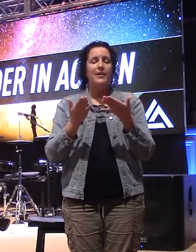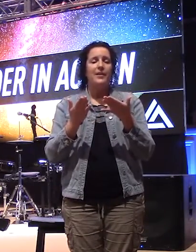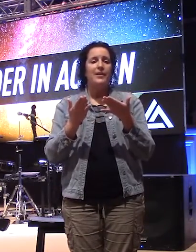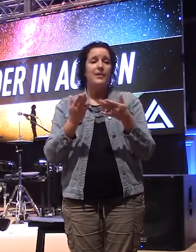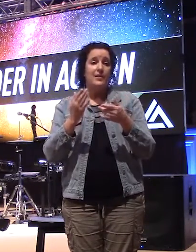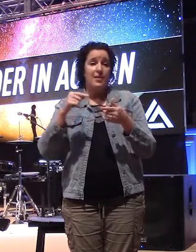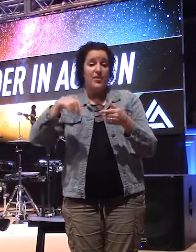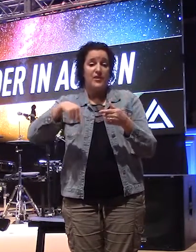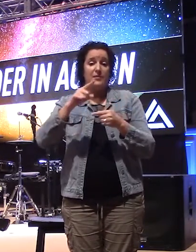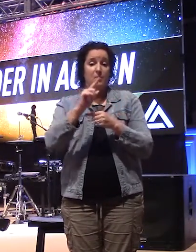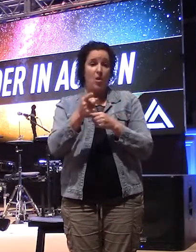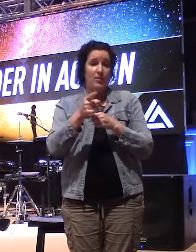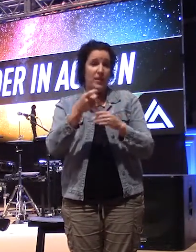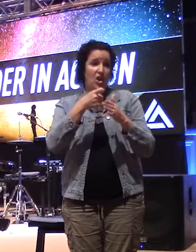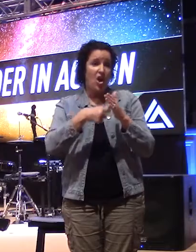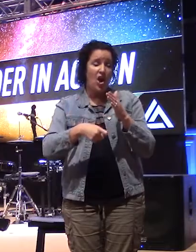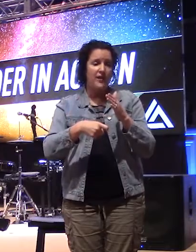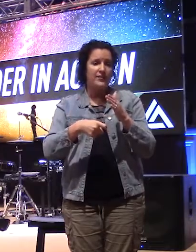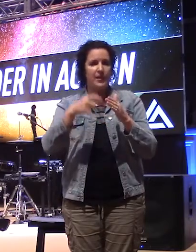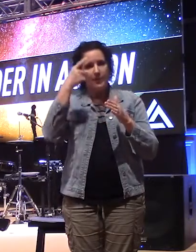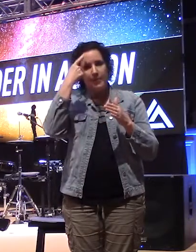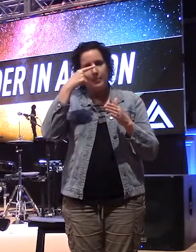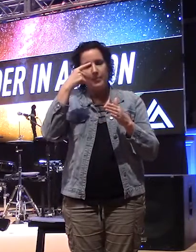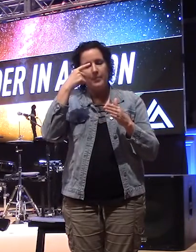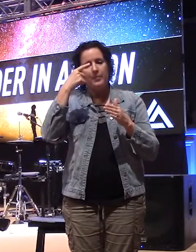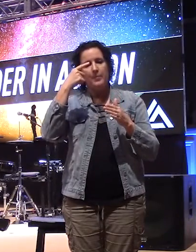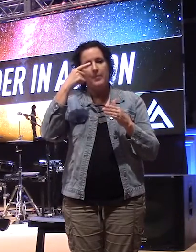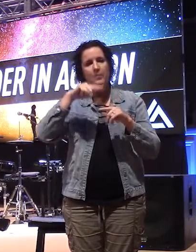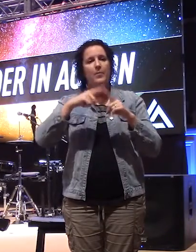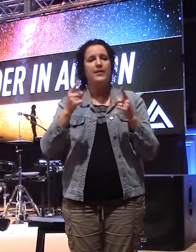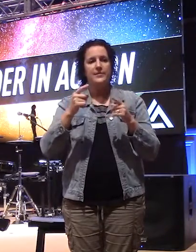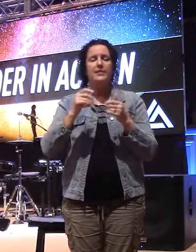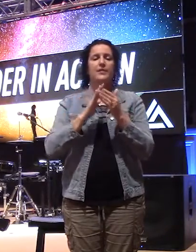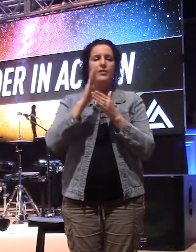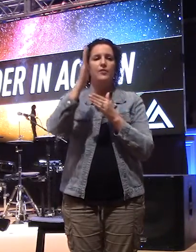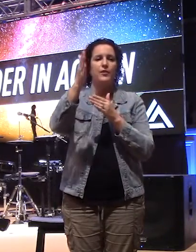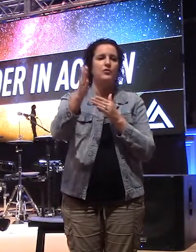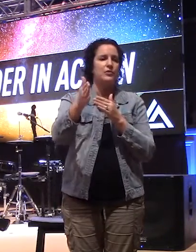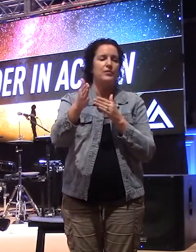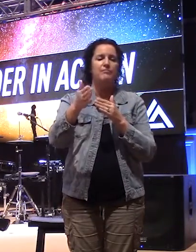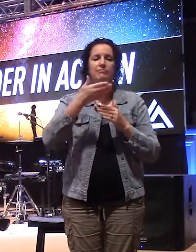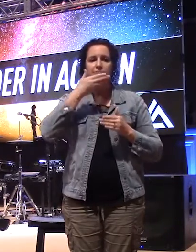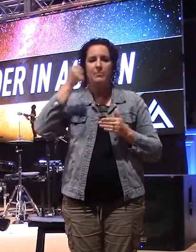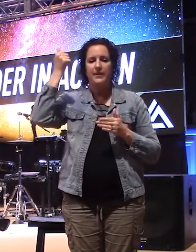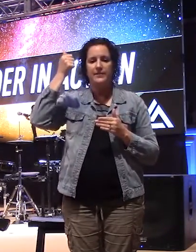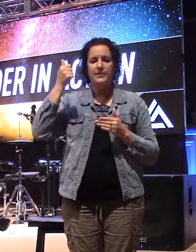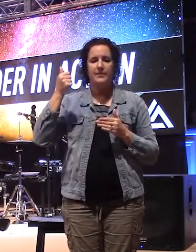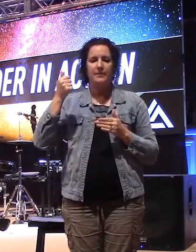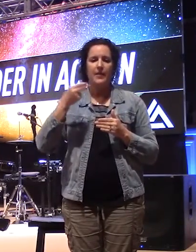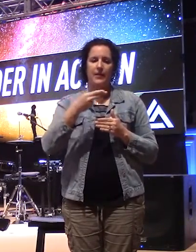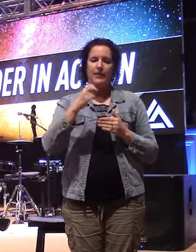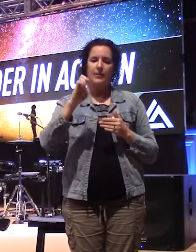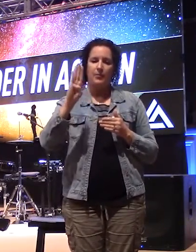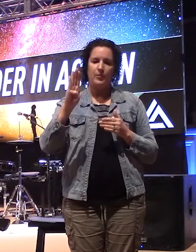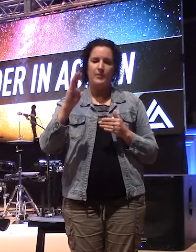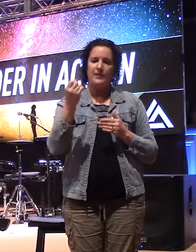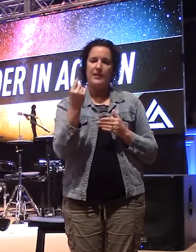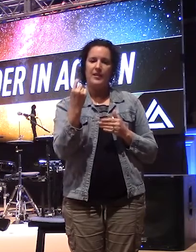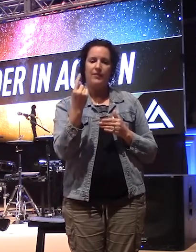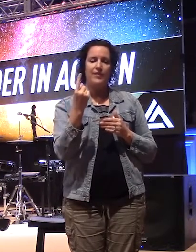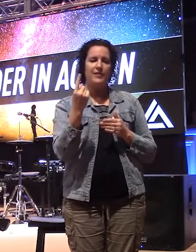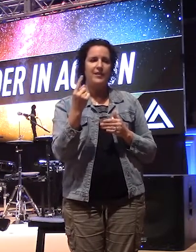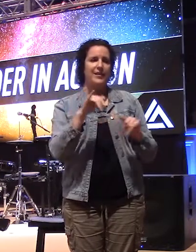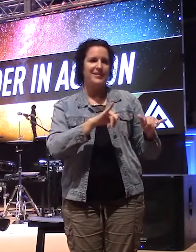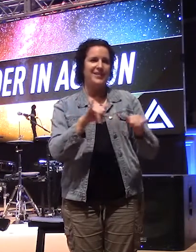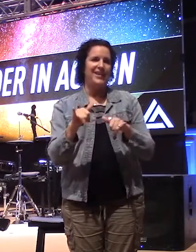Flip over to one of the passages, Hebrews chapter 11, one of my favorite New Testament passages. Hebrews 11 is like Sunday